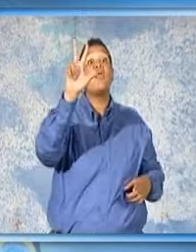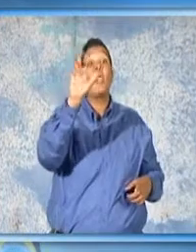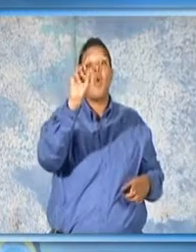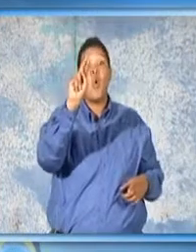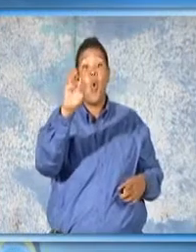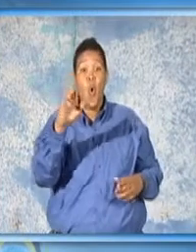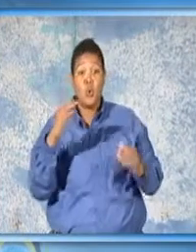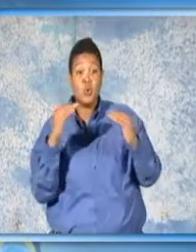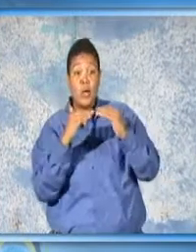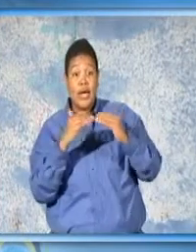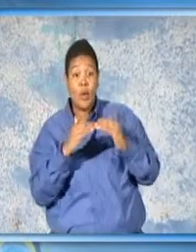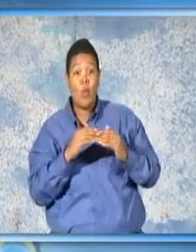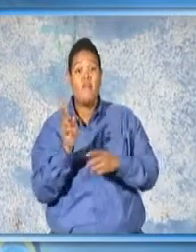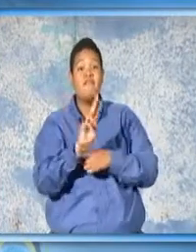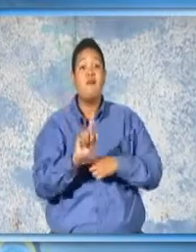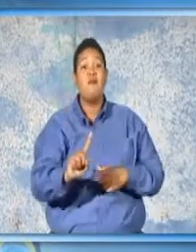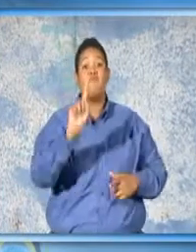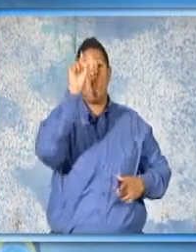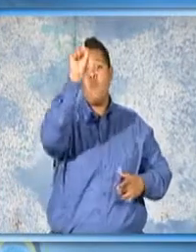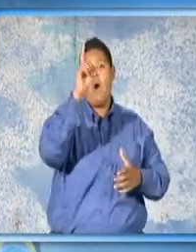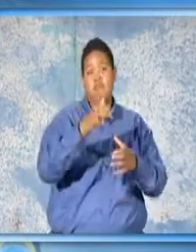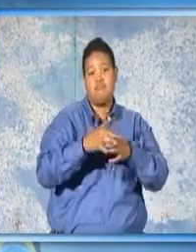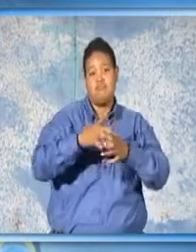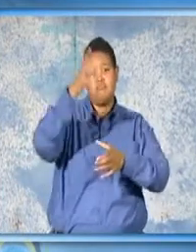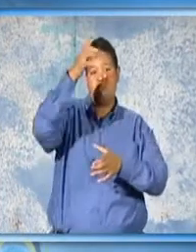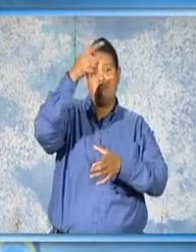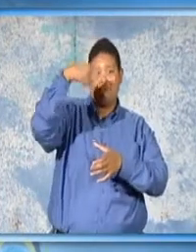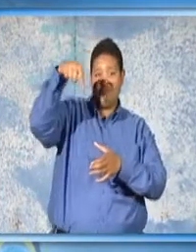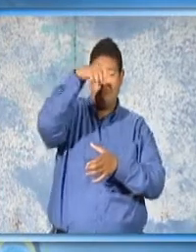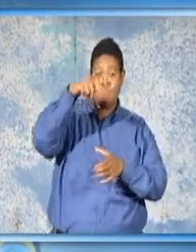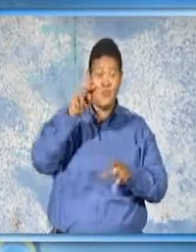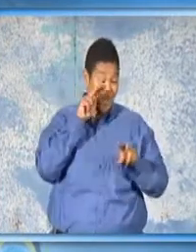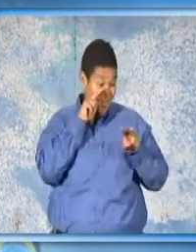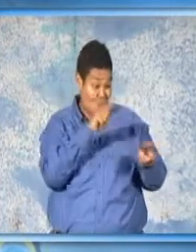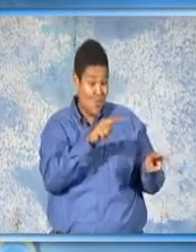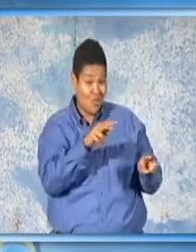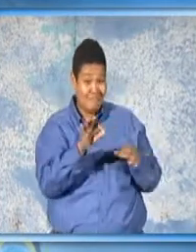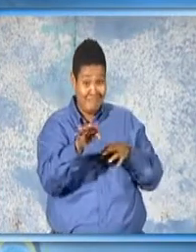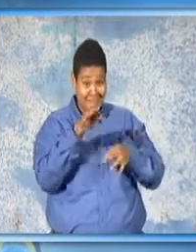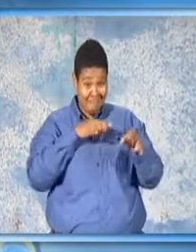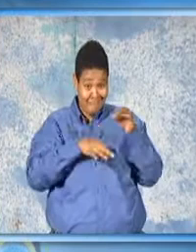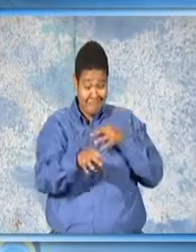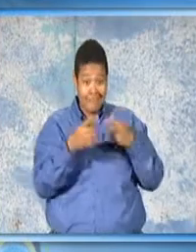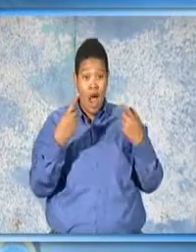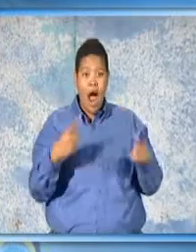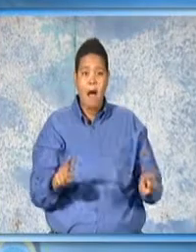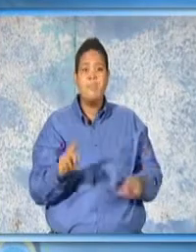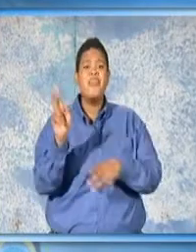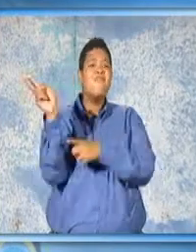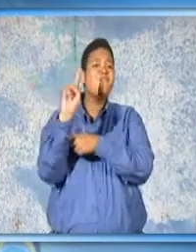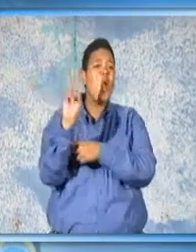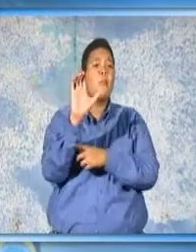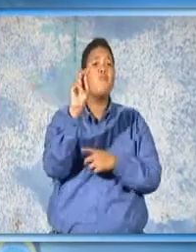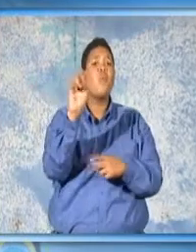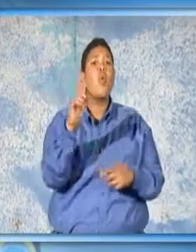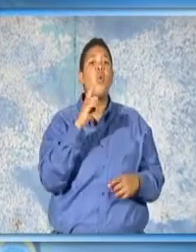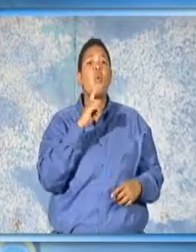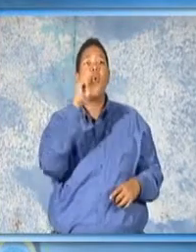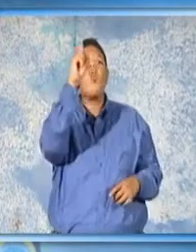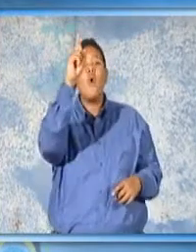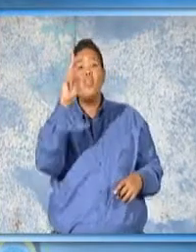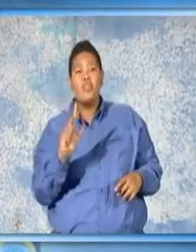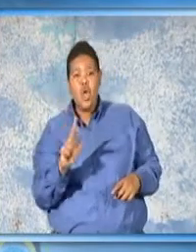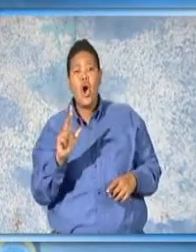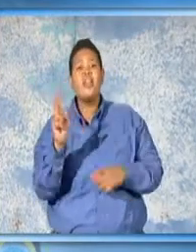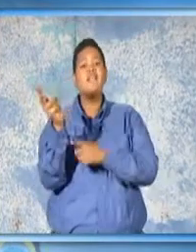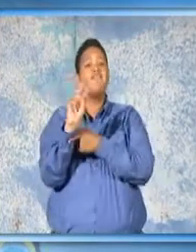equal the volume of 1 cylinder. Looking at it in reverse, the volume of the cone would be 1/3 the volume